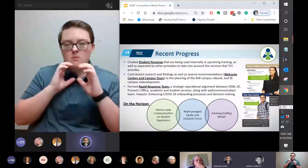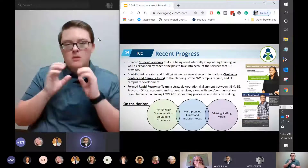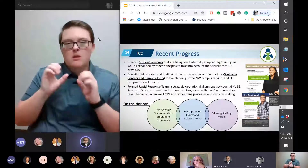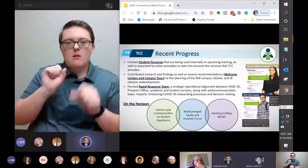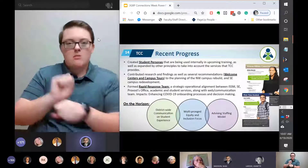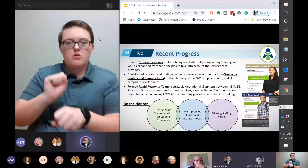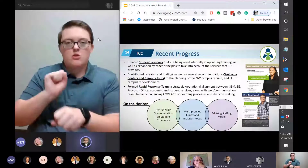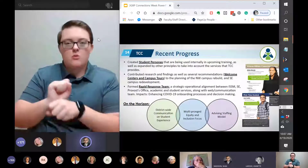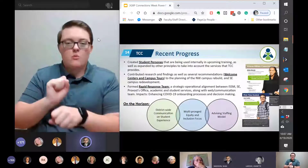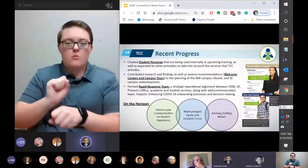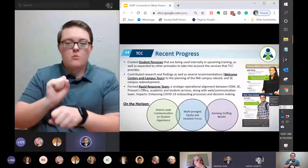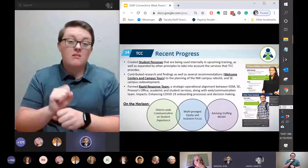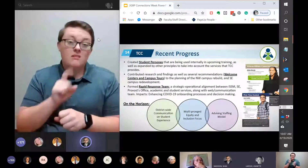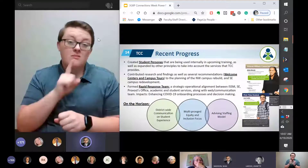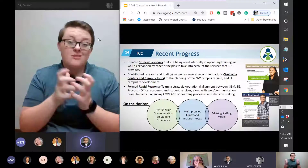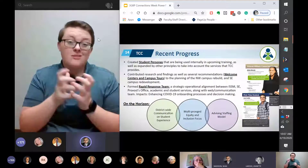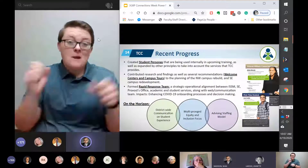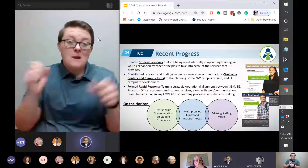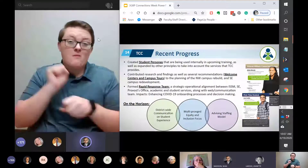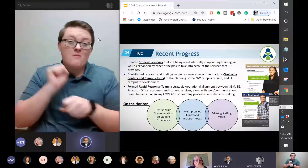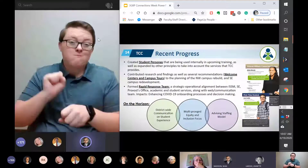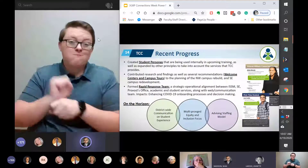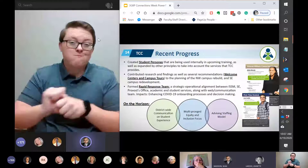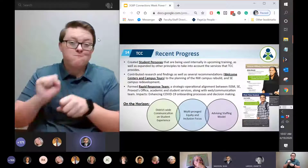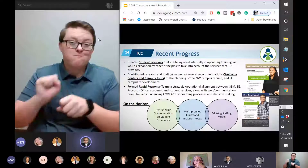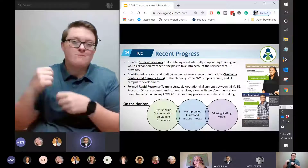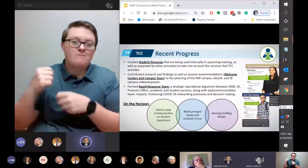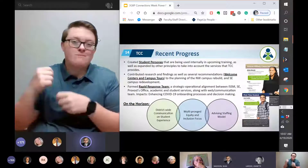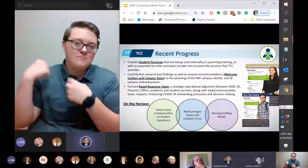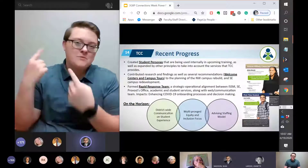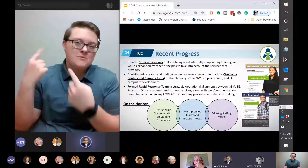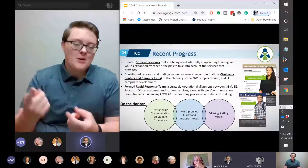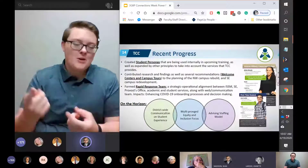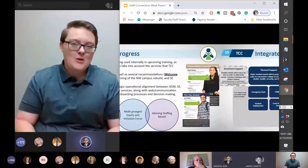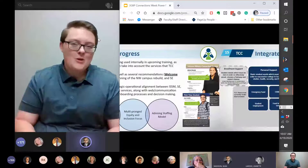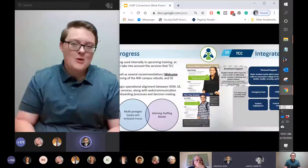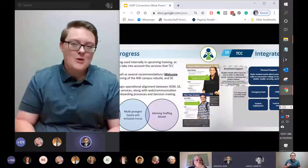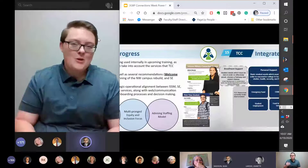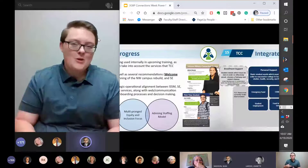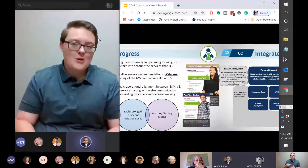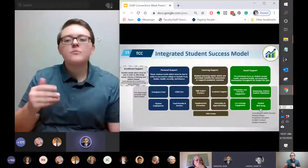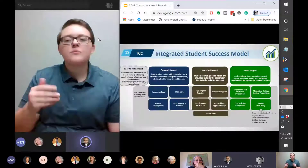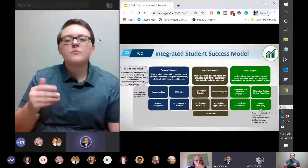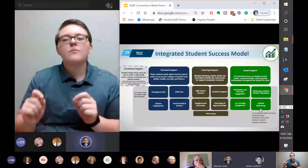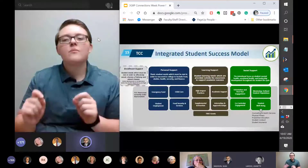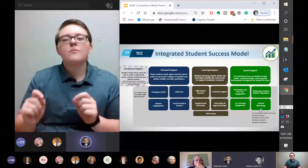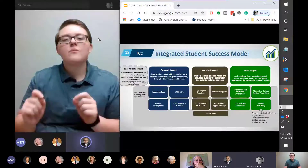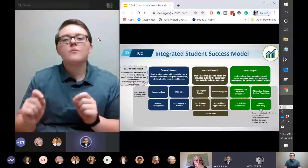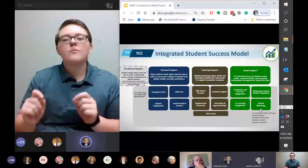of work that's been done to date. So next slide.